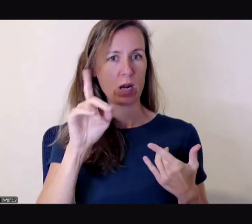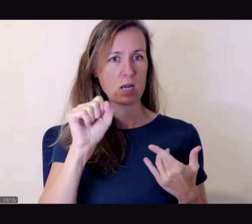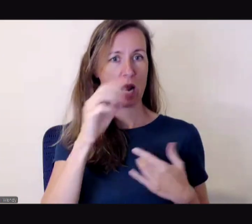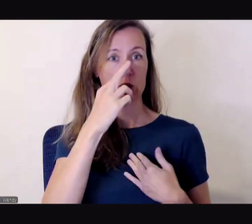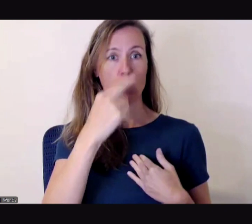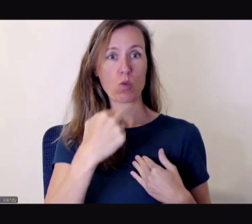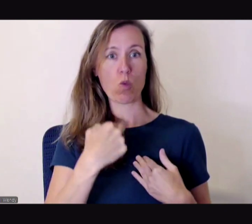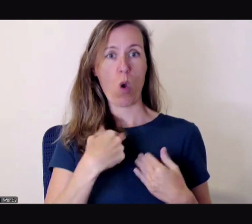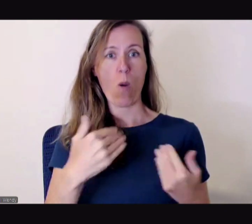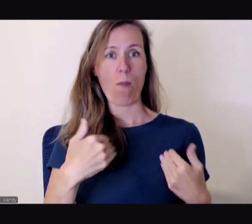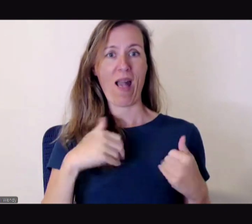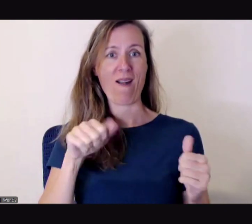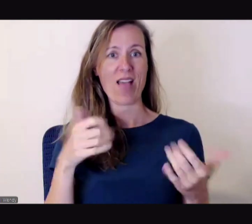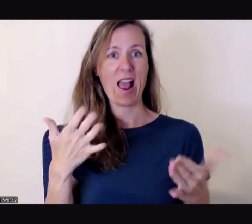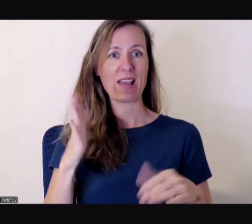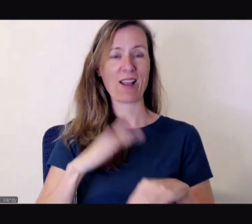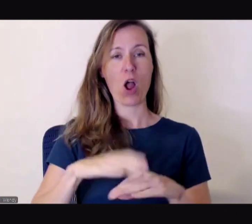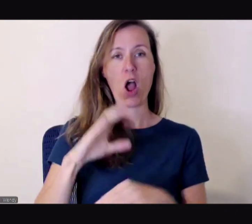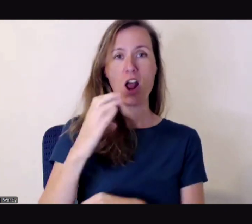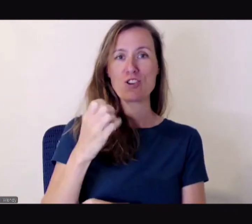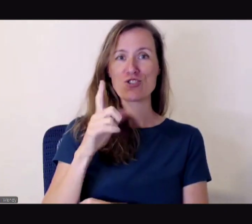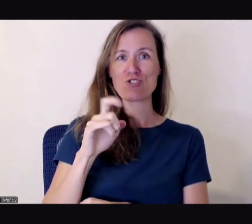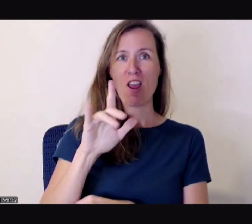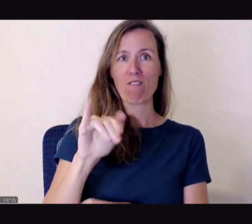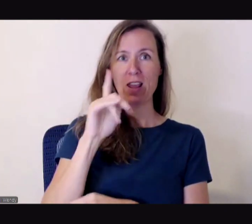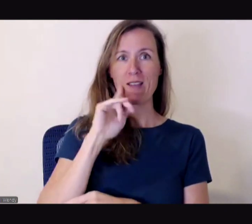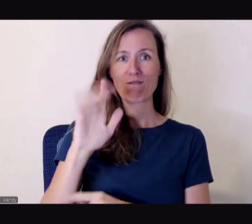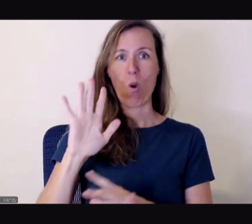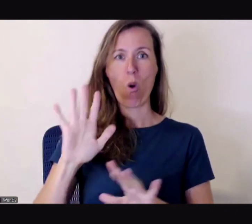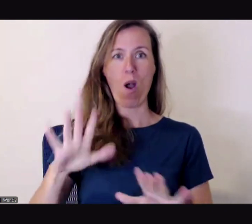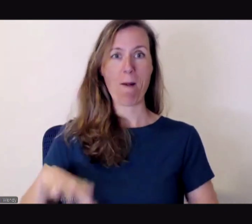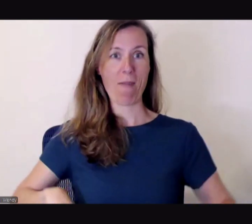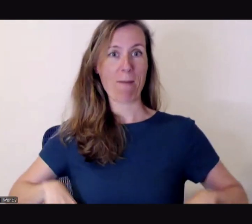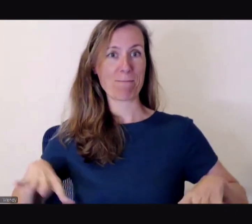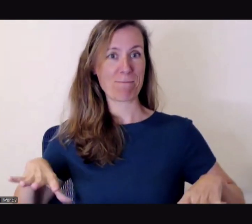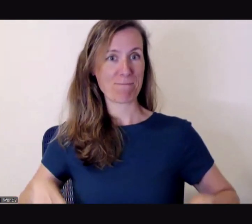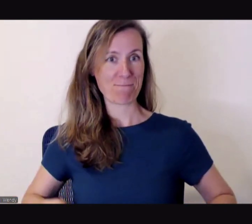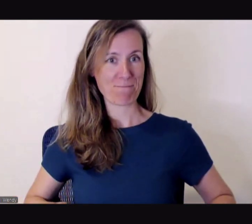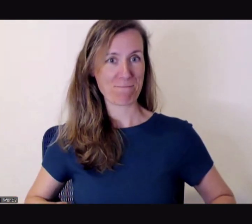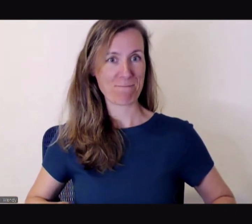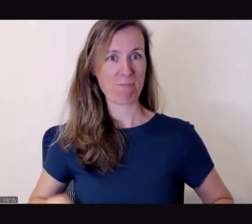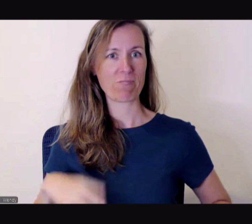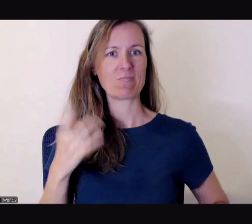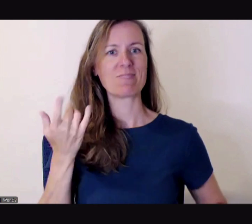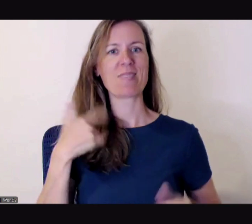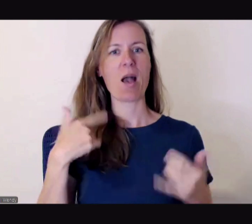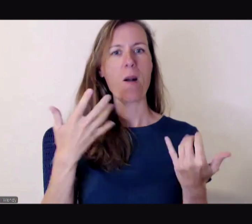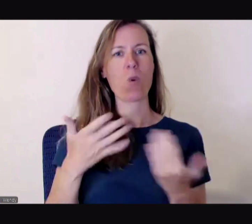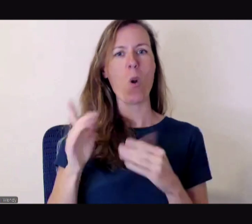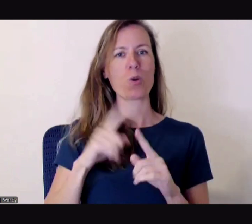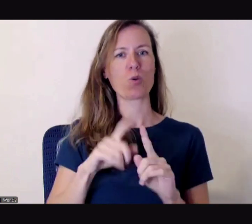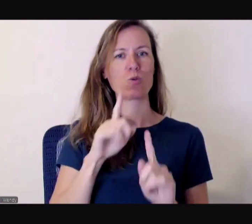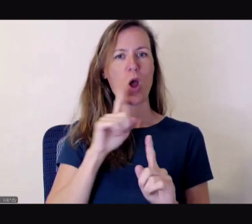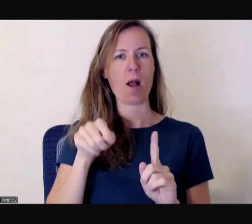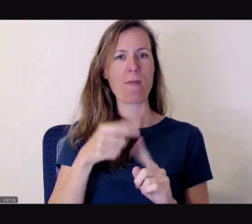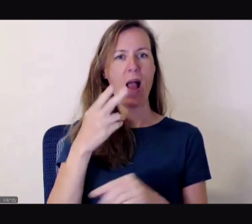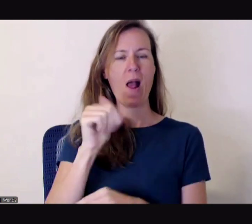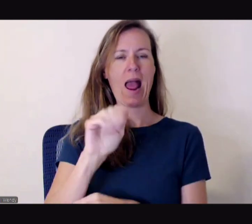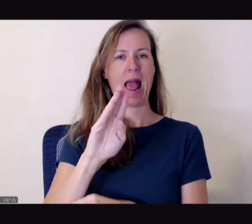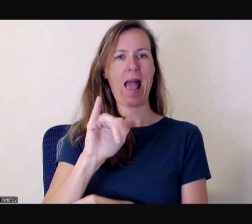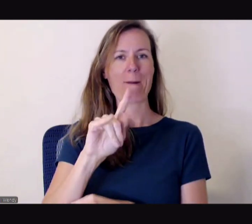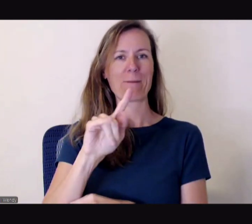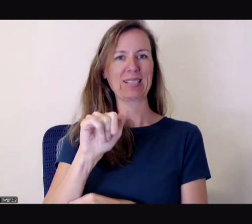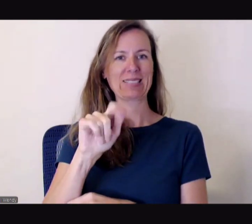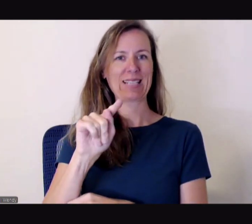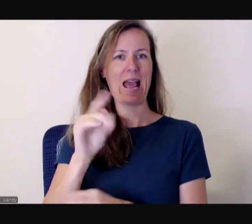Now I'm going to be talking about the habitat improvement project in Cheverly East Park. A